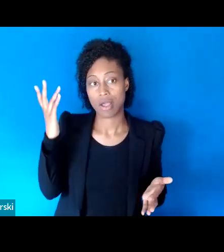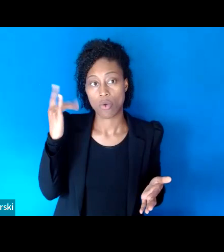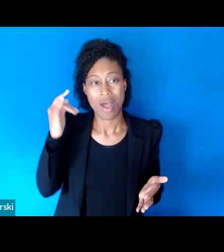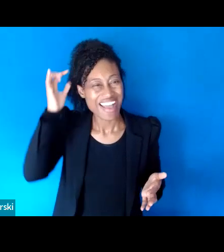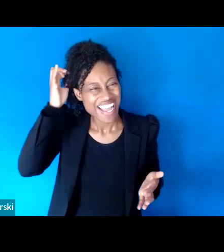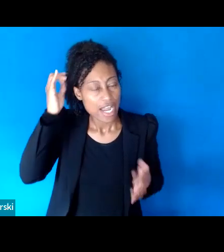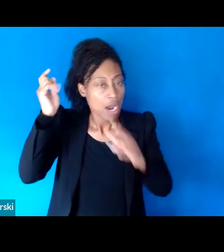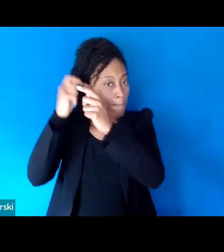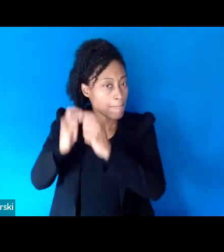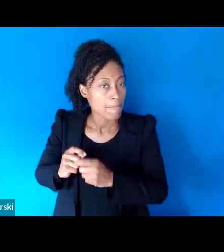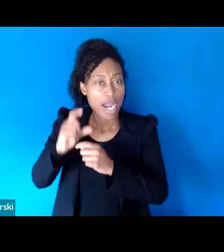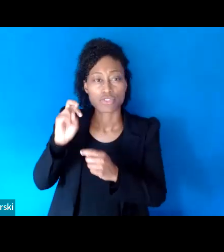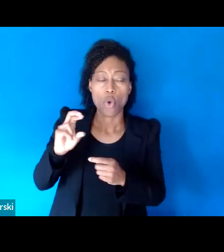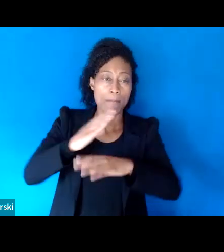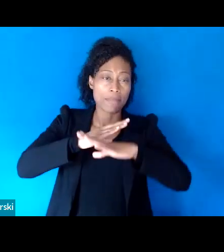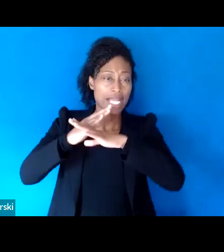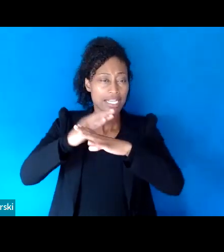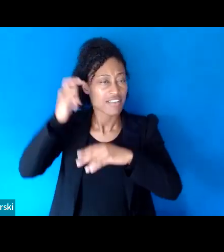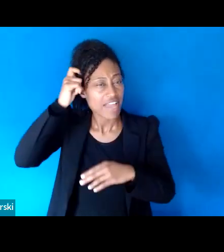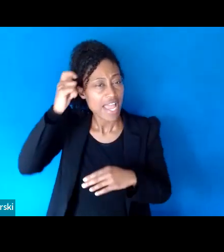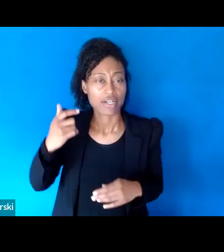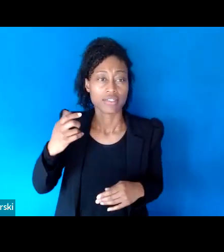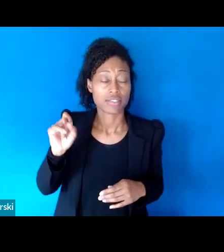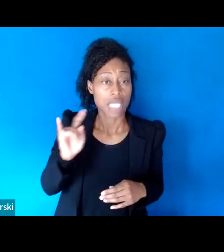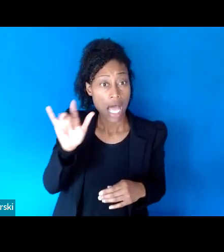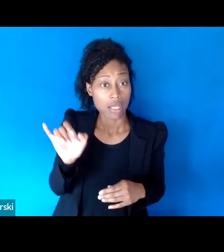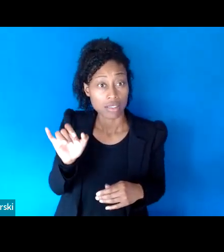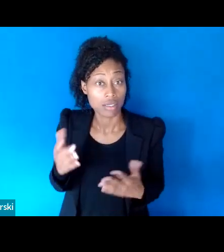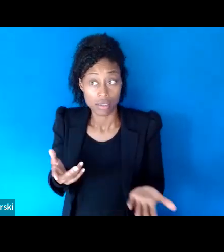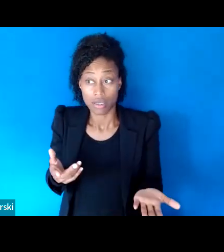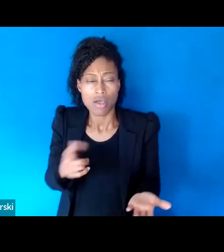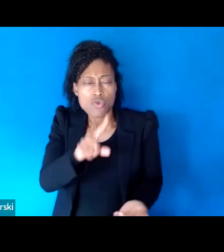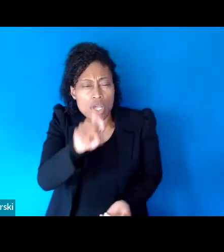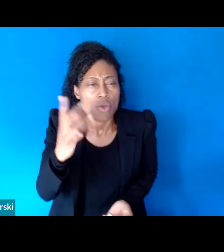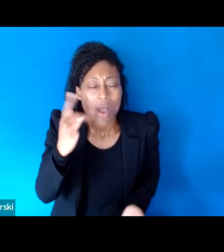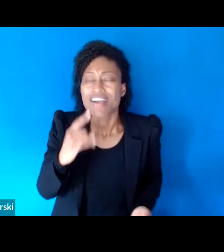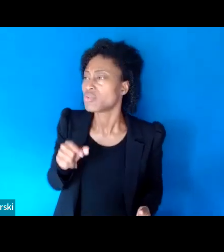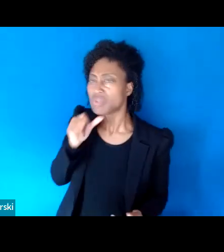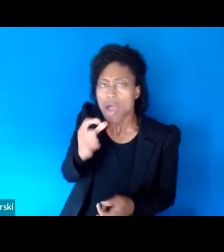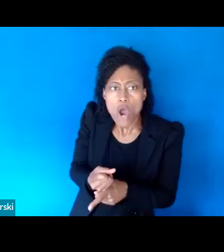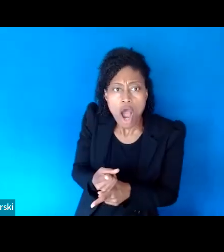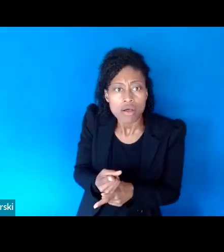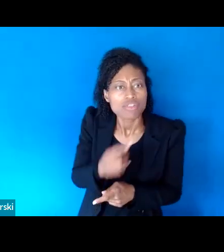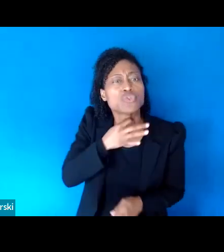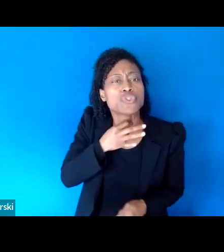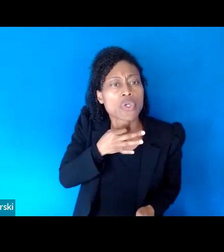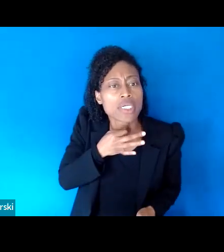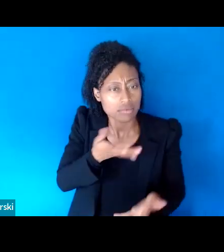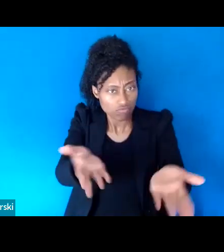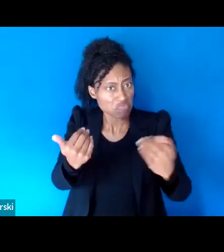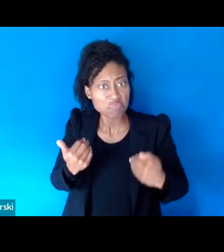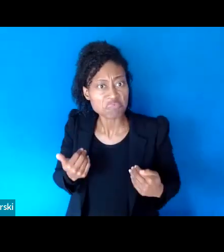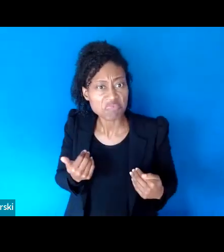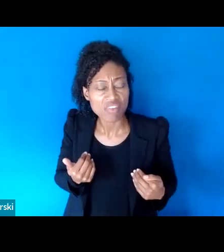in braids or protective hairstyles, you're not wrong for that, and we won't look at you wrong. We'll most likely